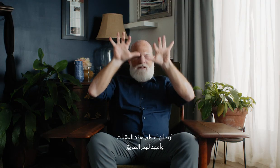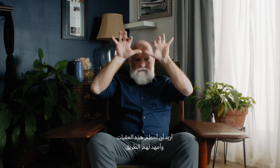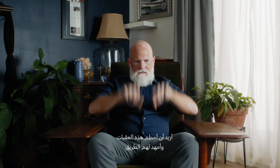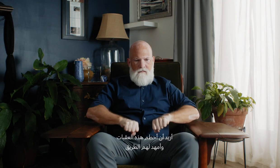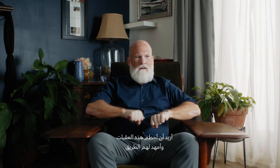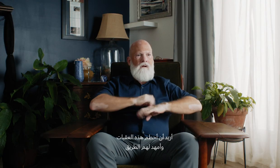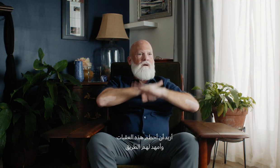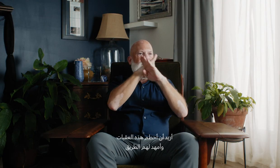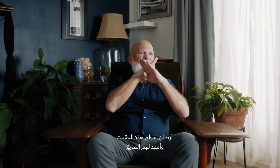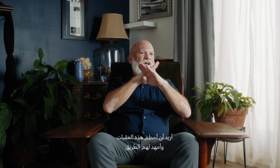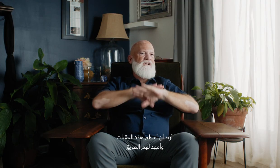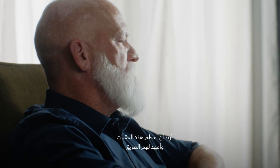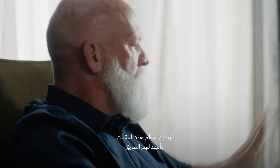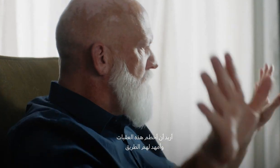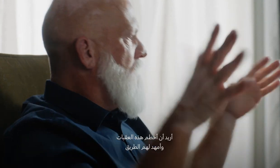want to break these barriers down and clear the way.